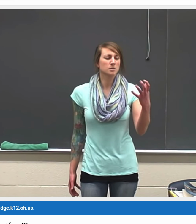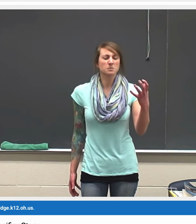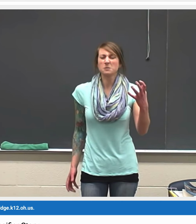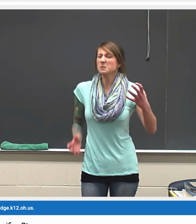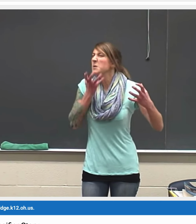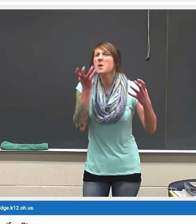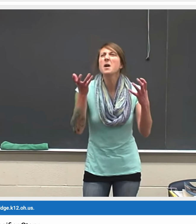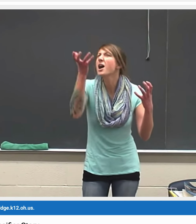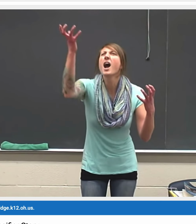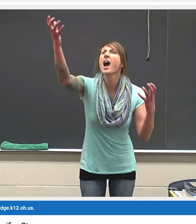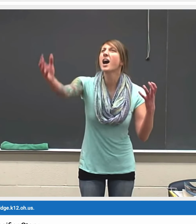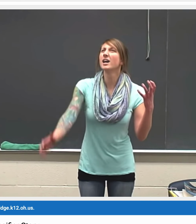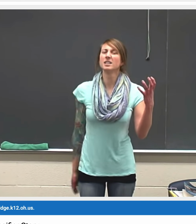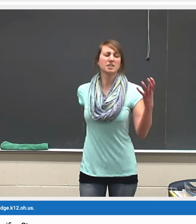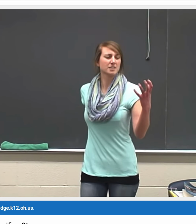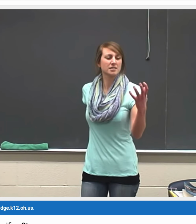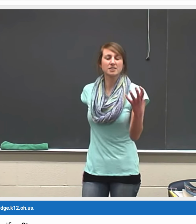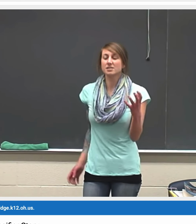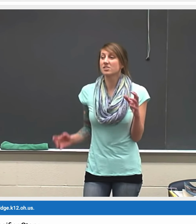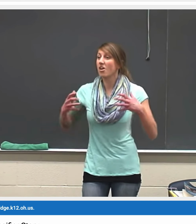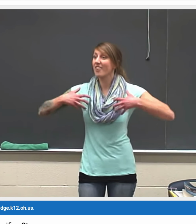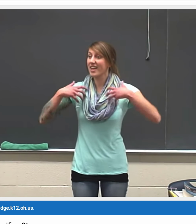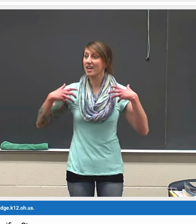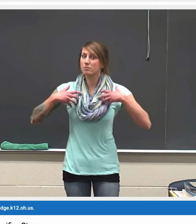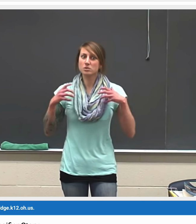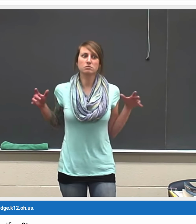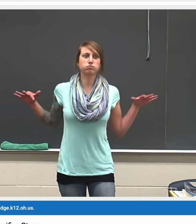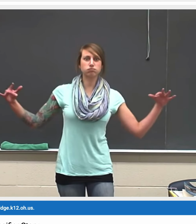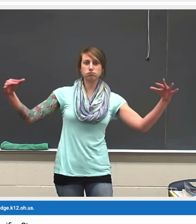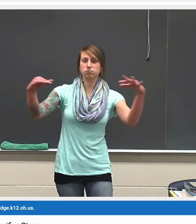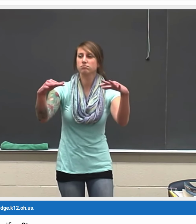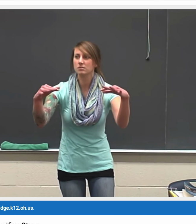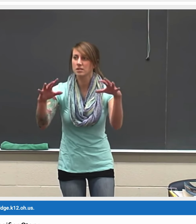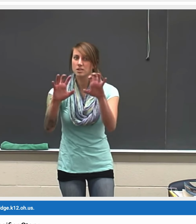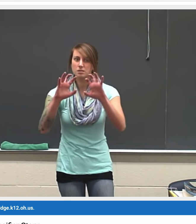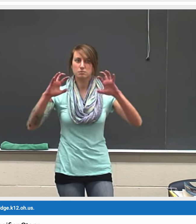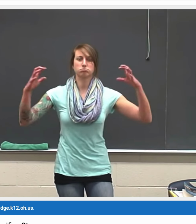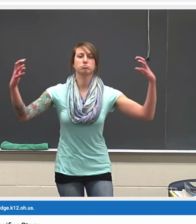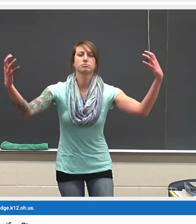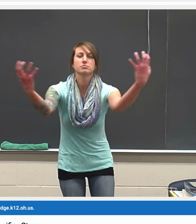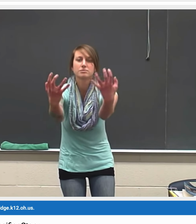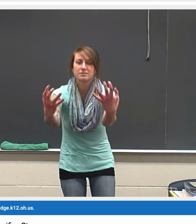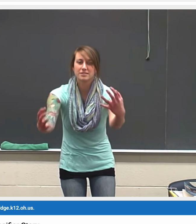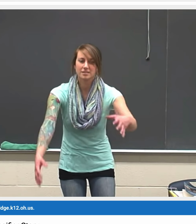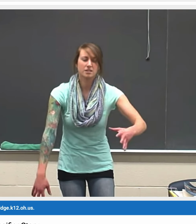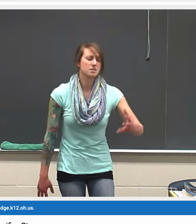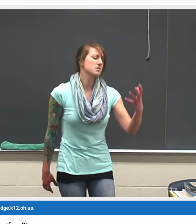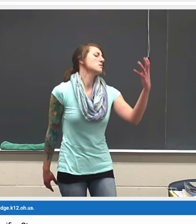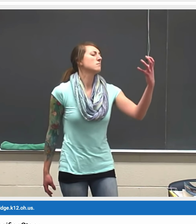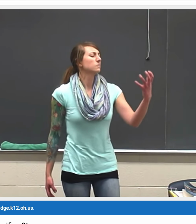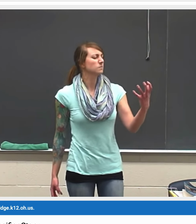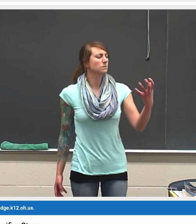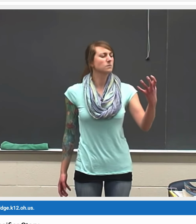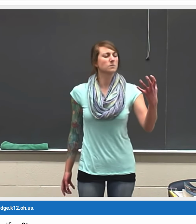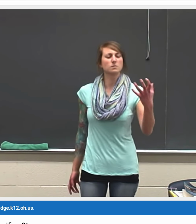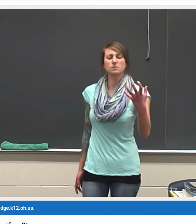So the bear looks at it, and he roars. And all the other animals come running over to see what's going on and surround